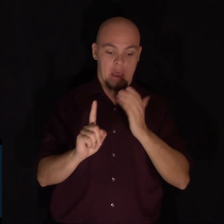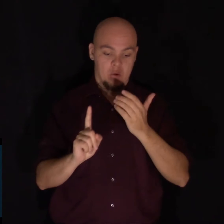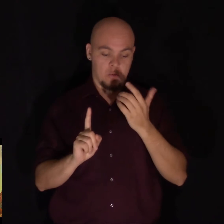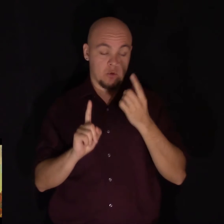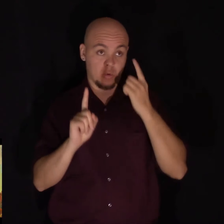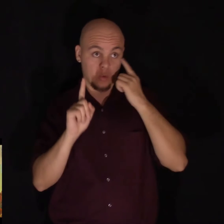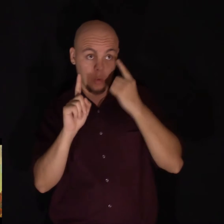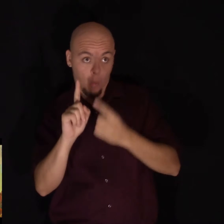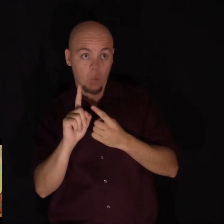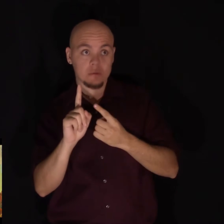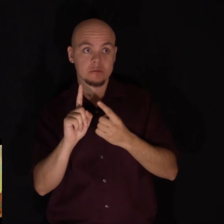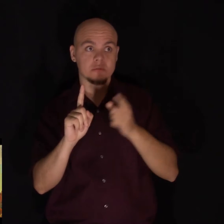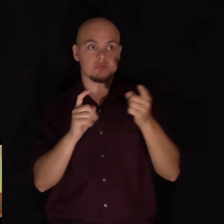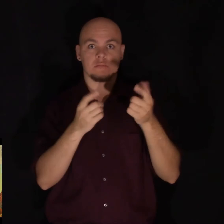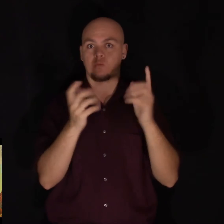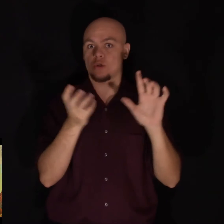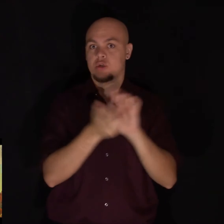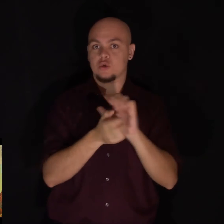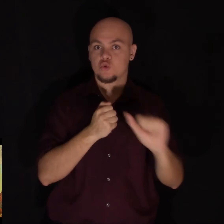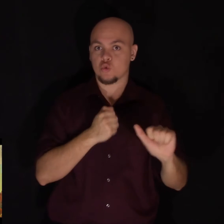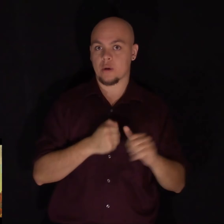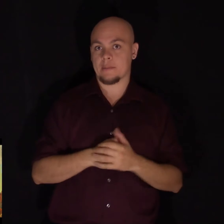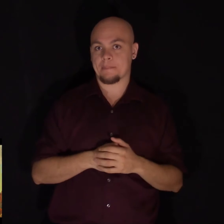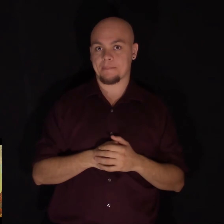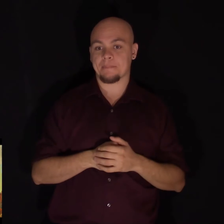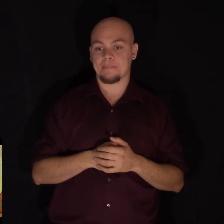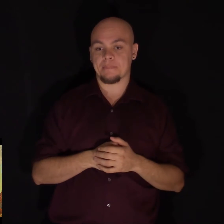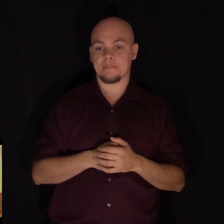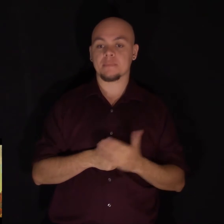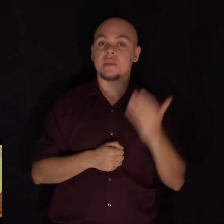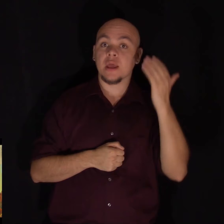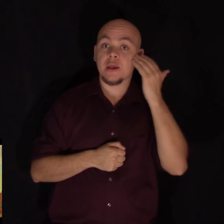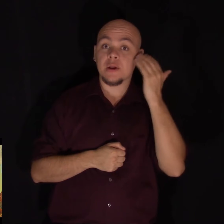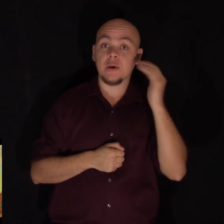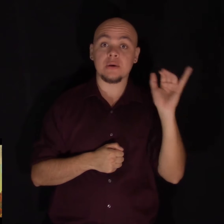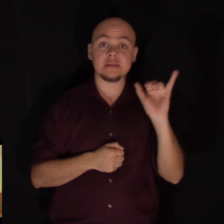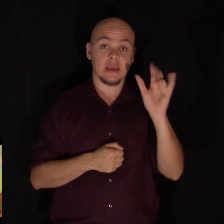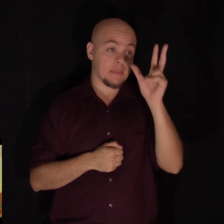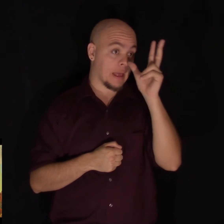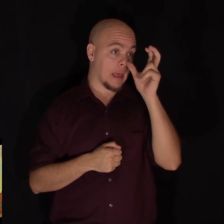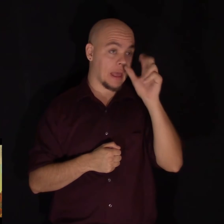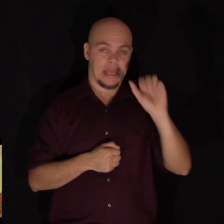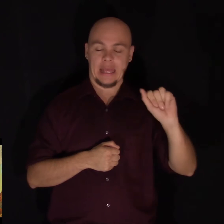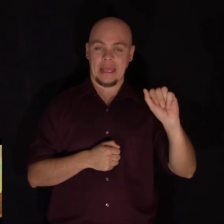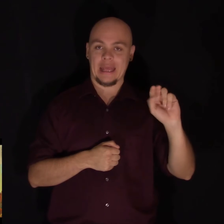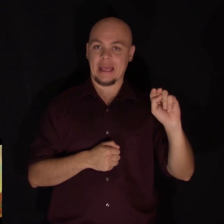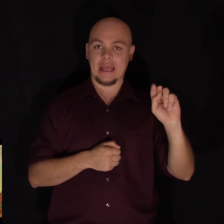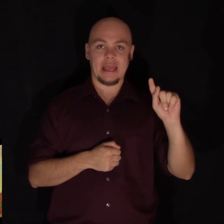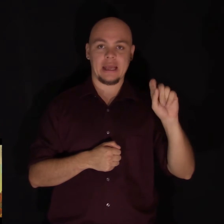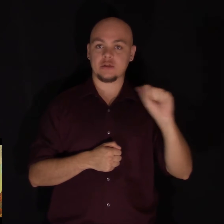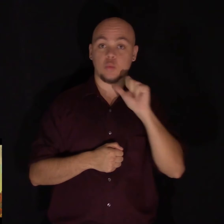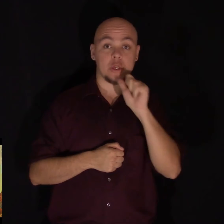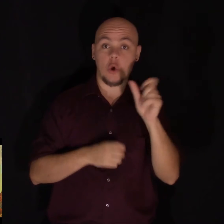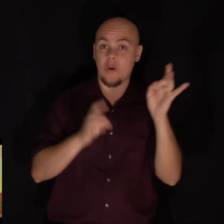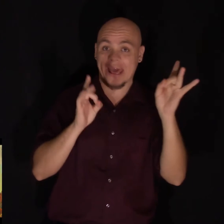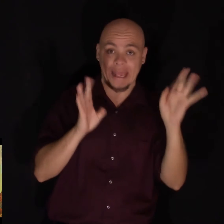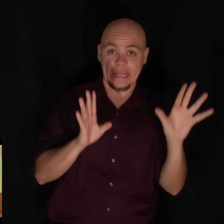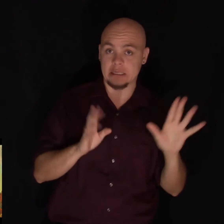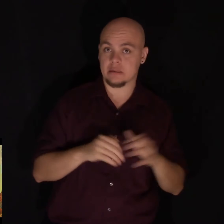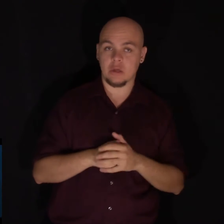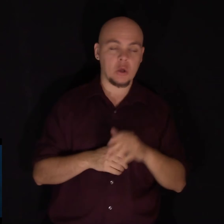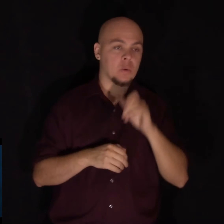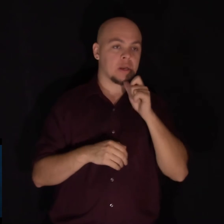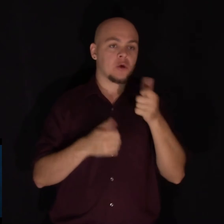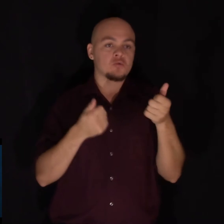us. Just think about how we relate to ants. Okay, we don't hate them. We don't go out of our way to harm